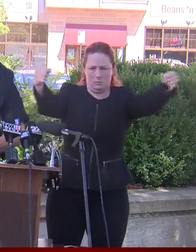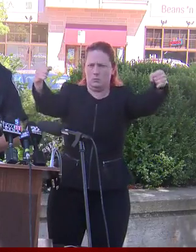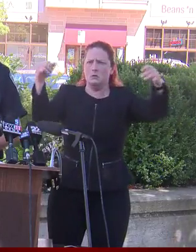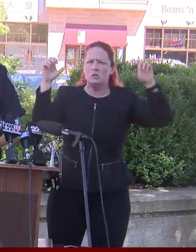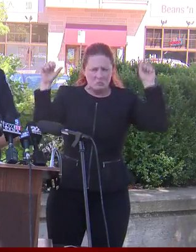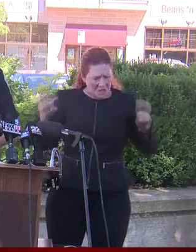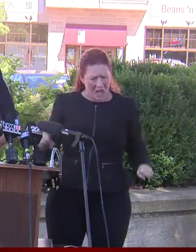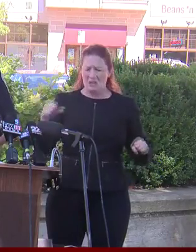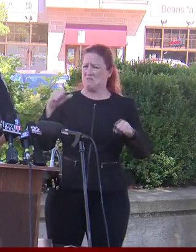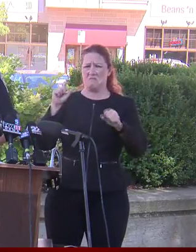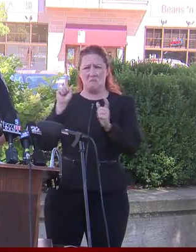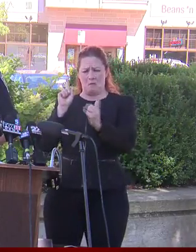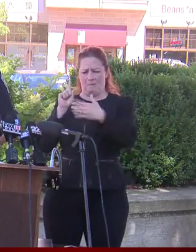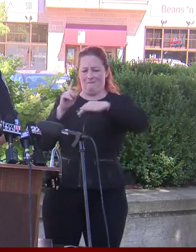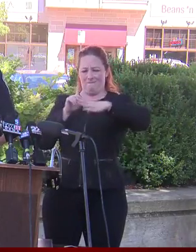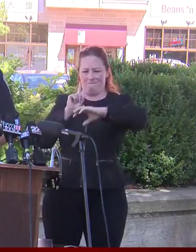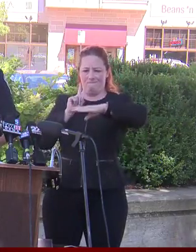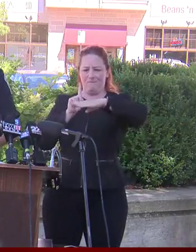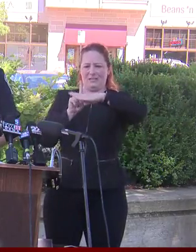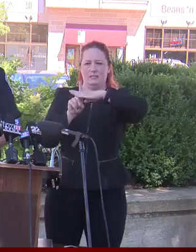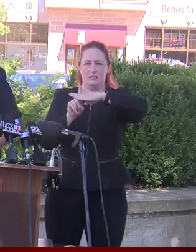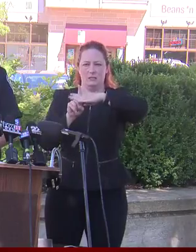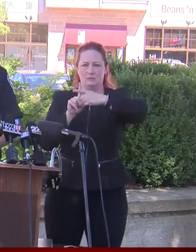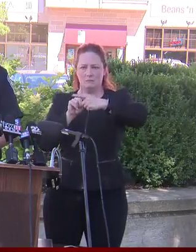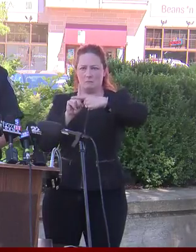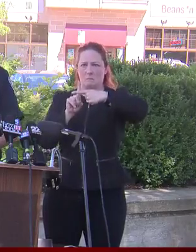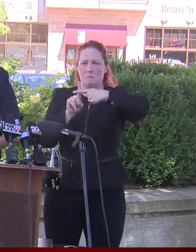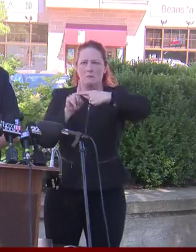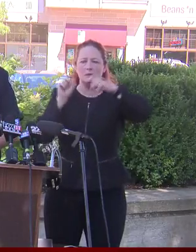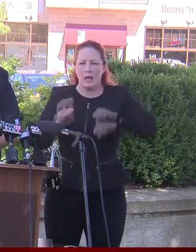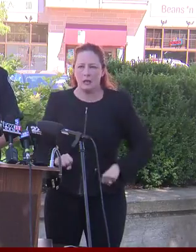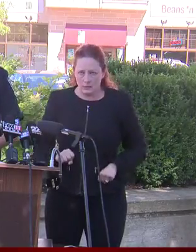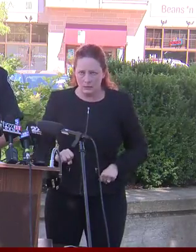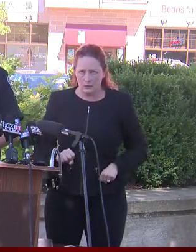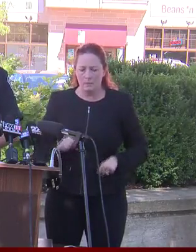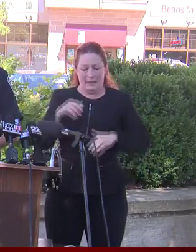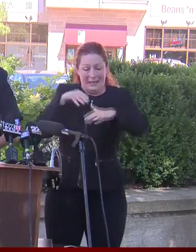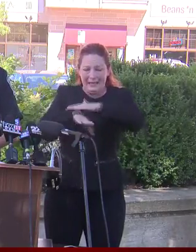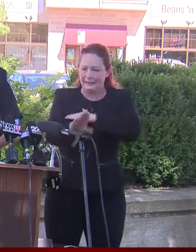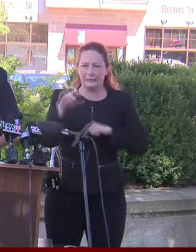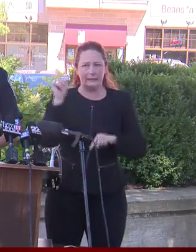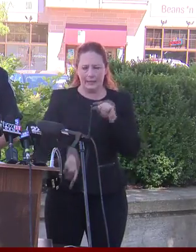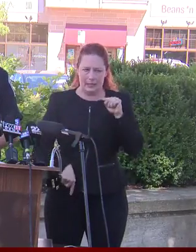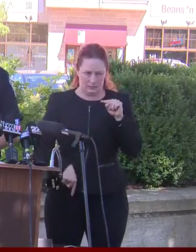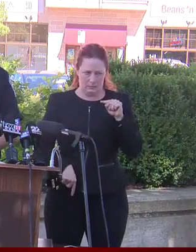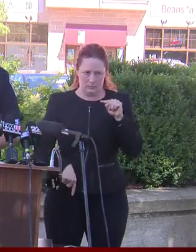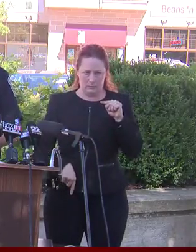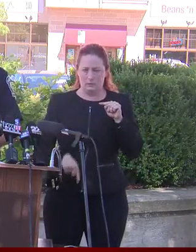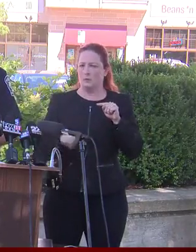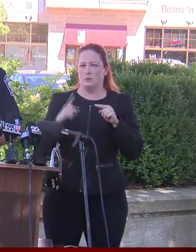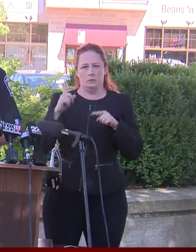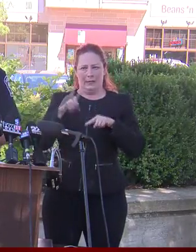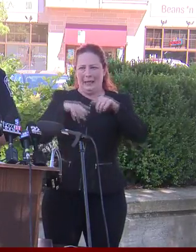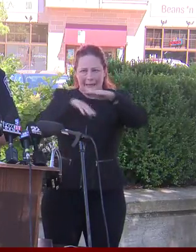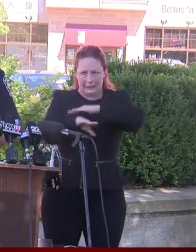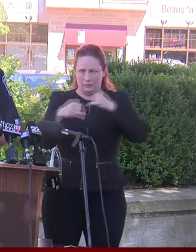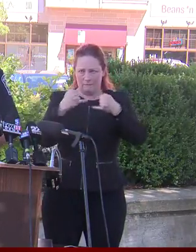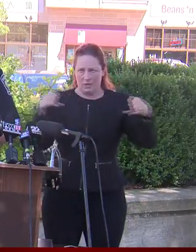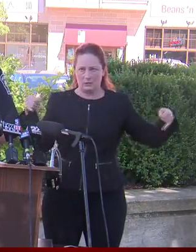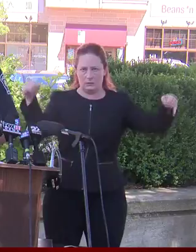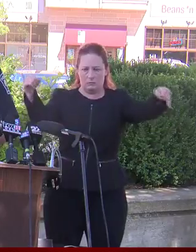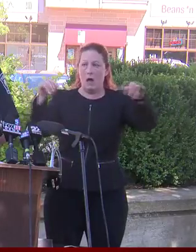are outside that fenced area are fine for people to go into. We're just restricting access and what we're doing inside that fence